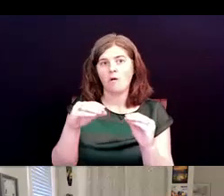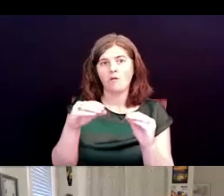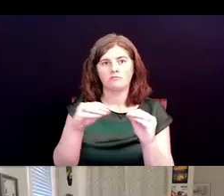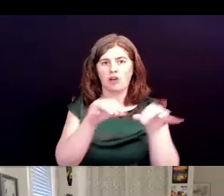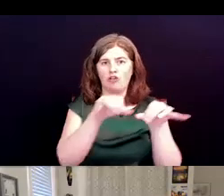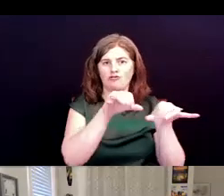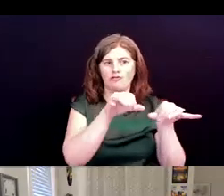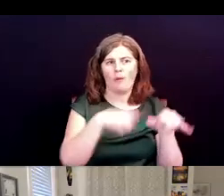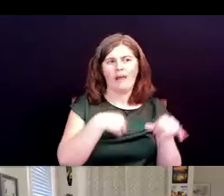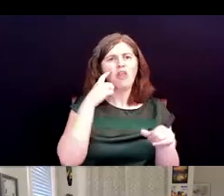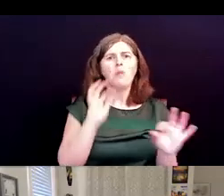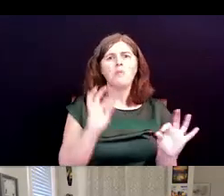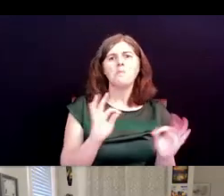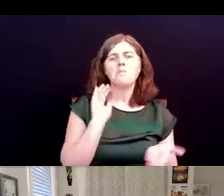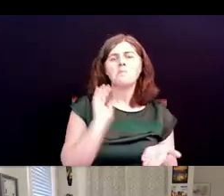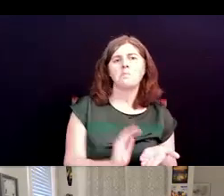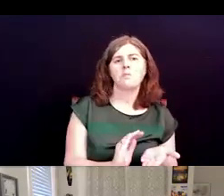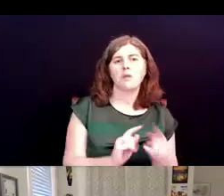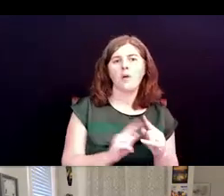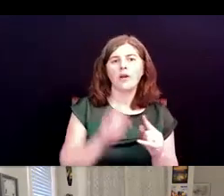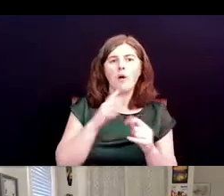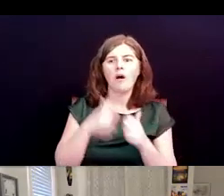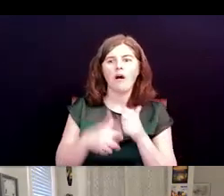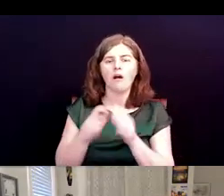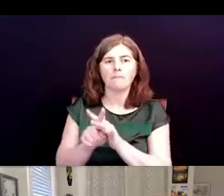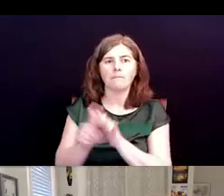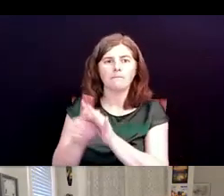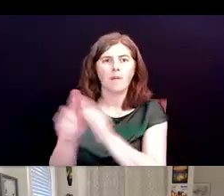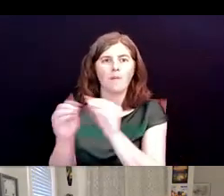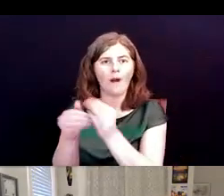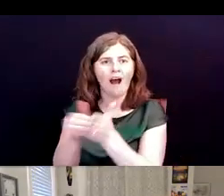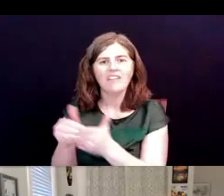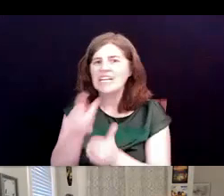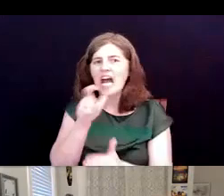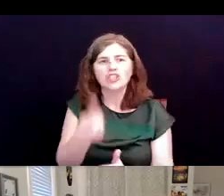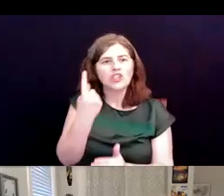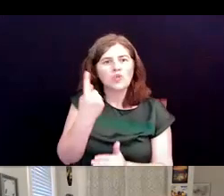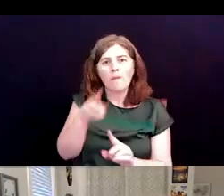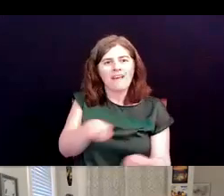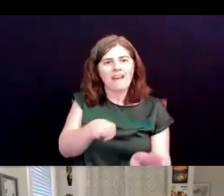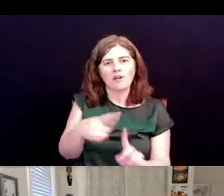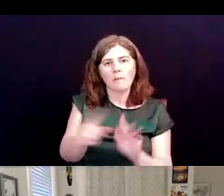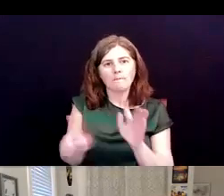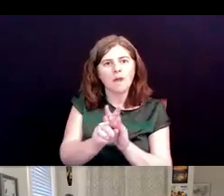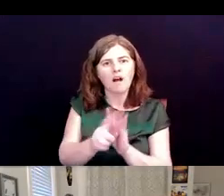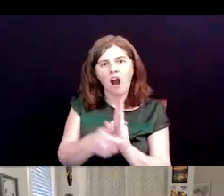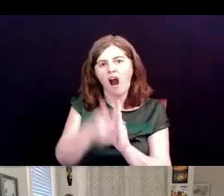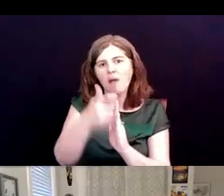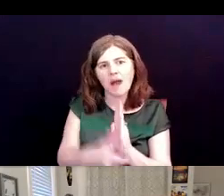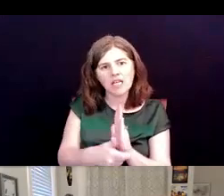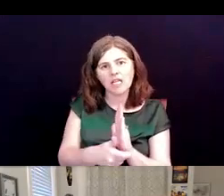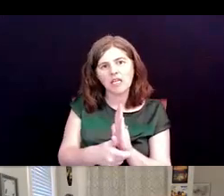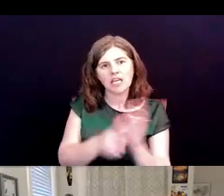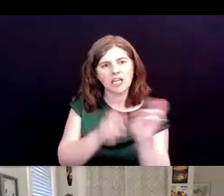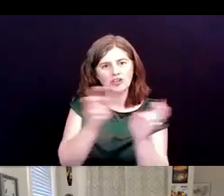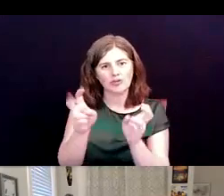we originally understood it to be. So sleep difficulties are common. It's not just a behavior, automatically a behavior issue.